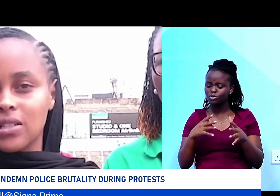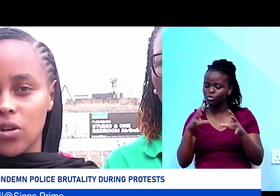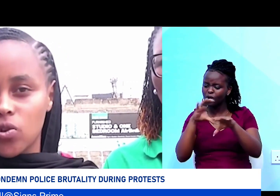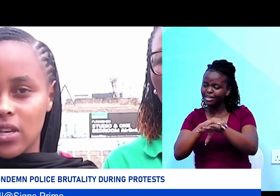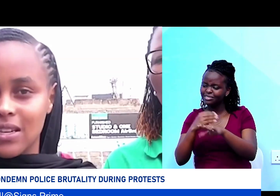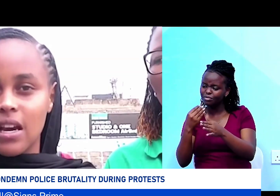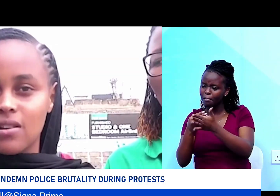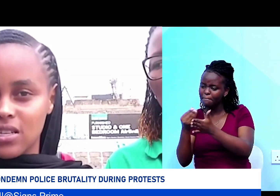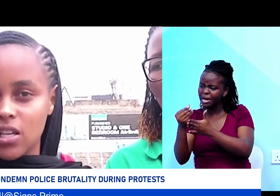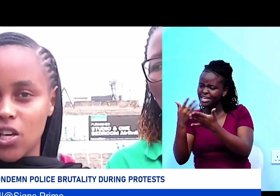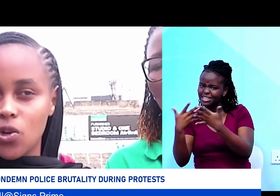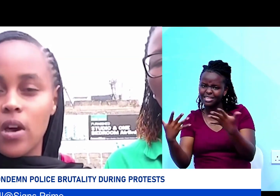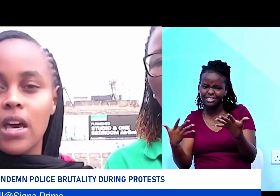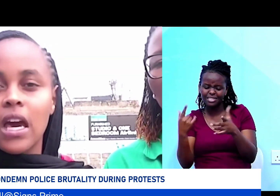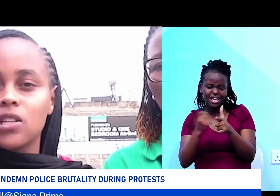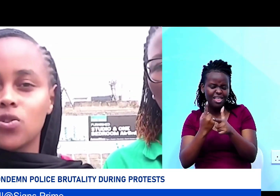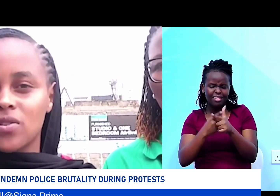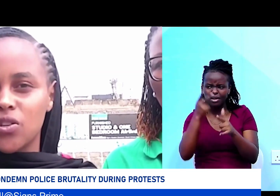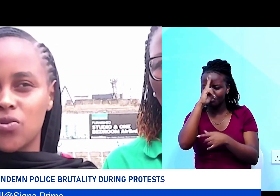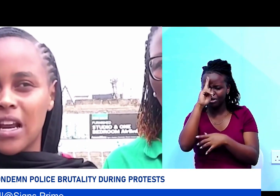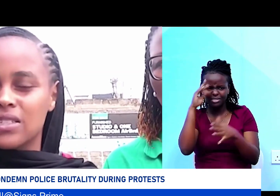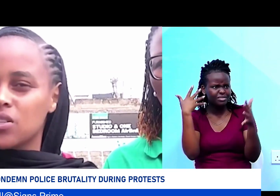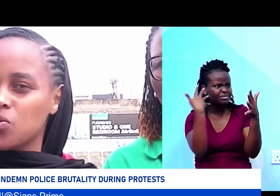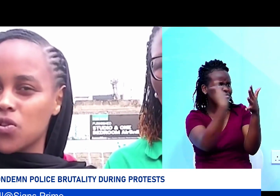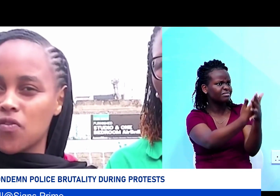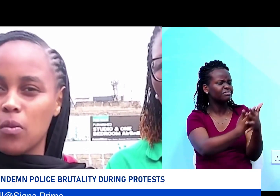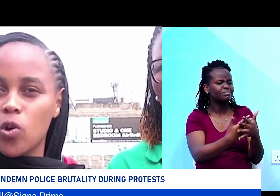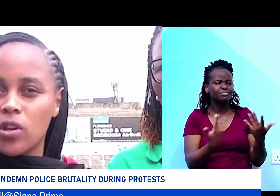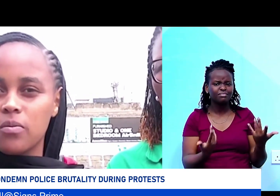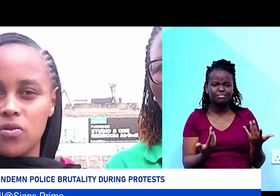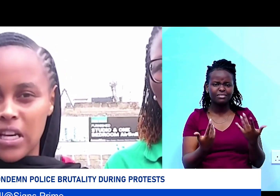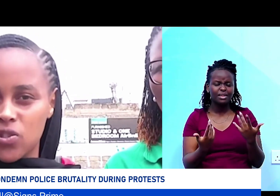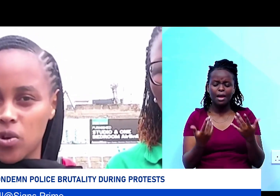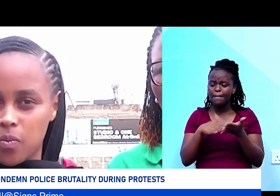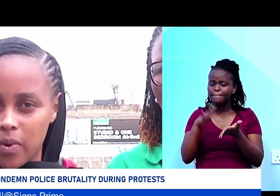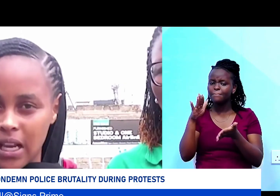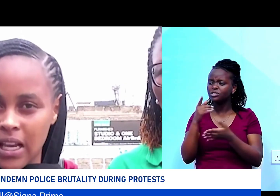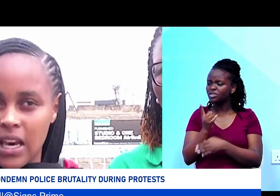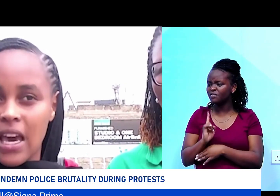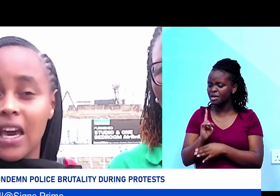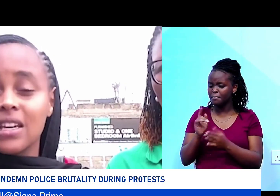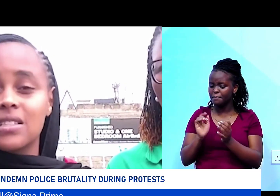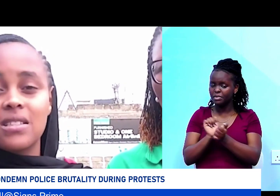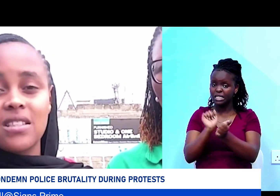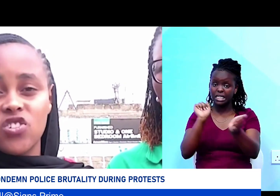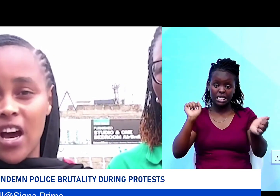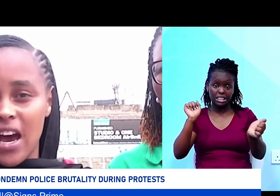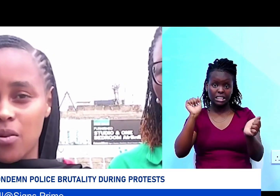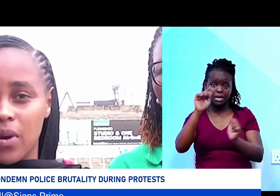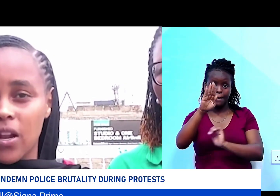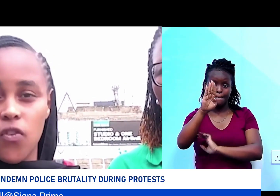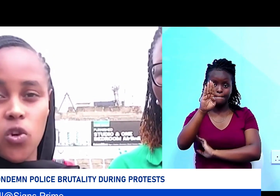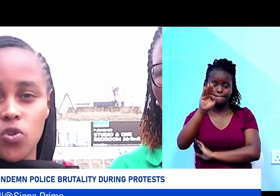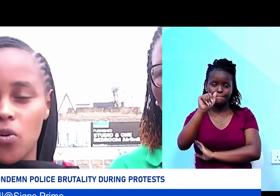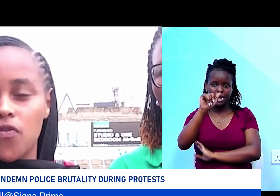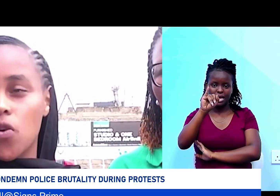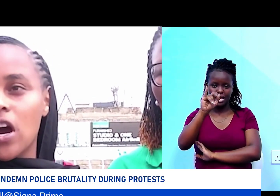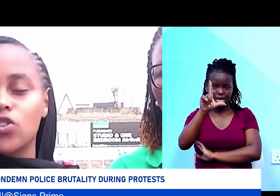are on your case arresting you. And it's so sad to realize that most of them will only be released on bail, and it's such a high bail for